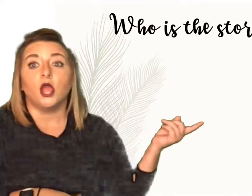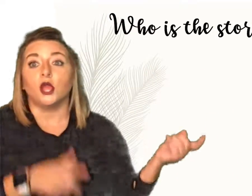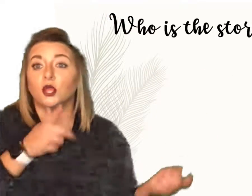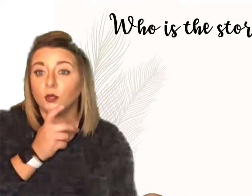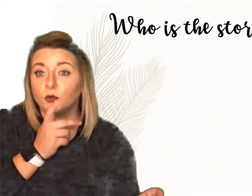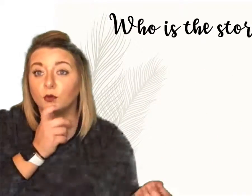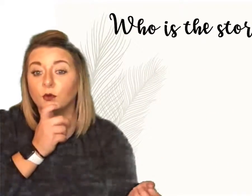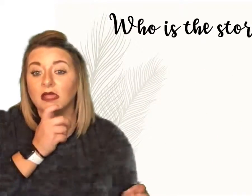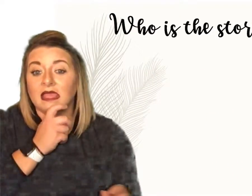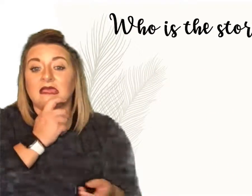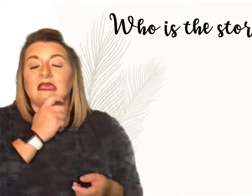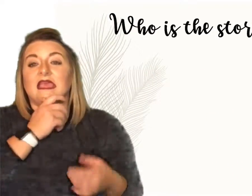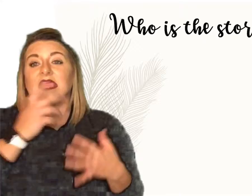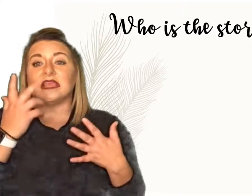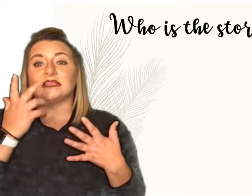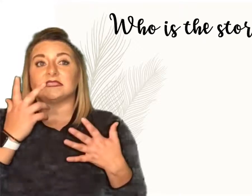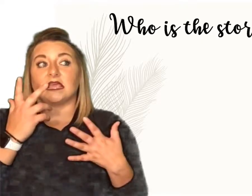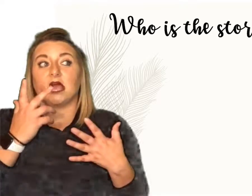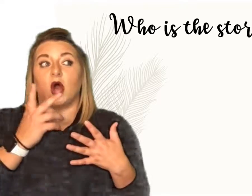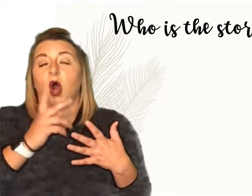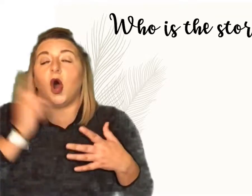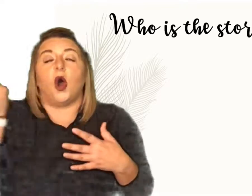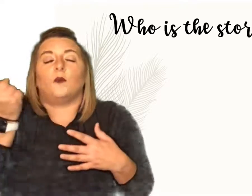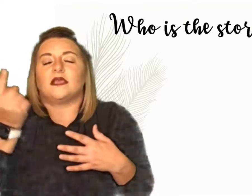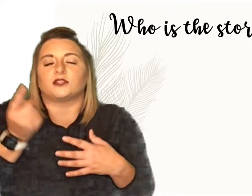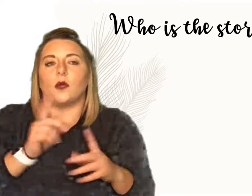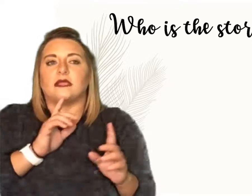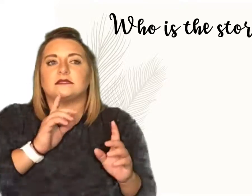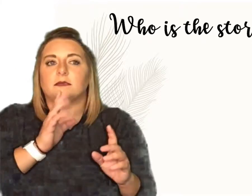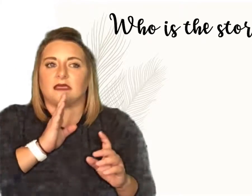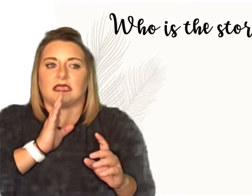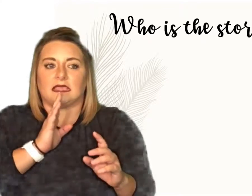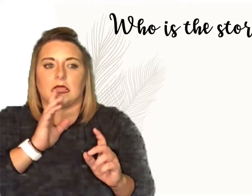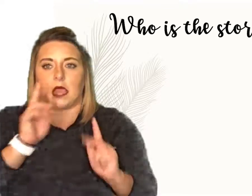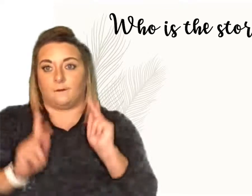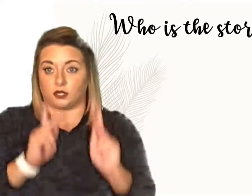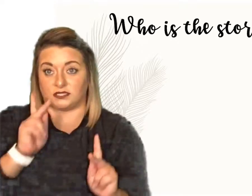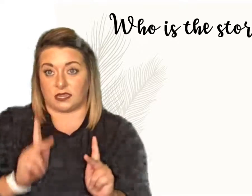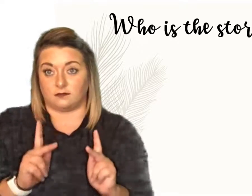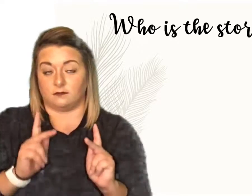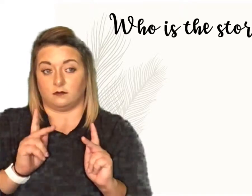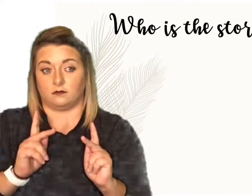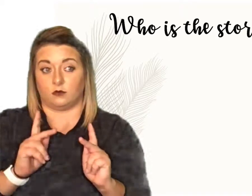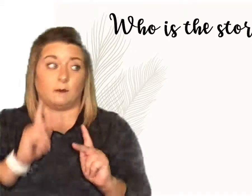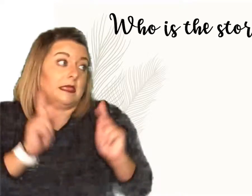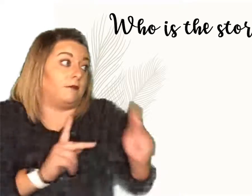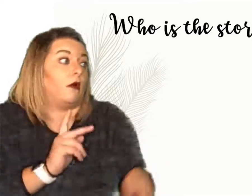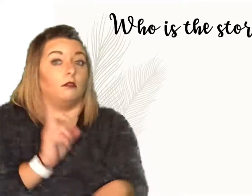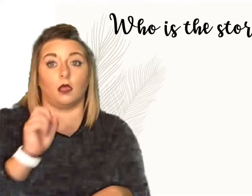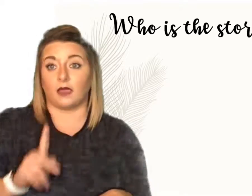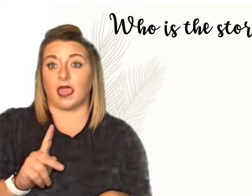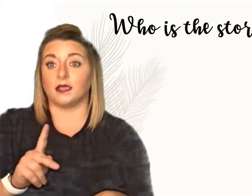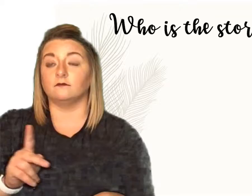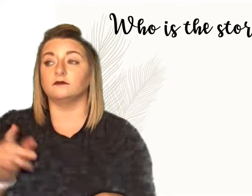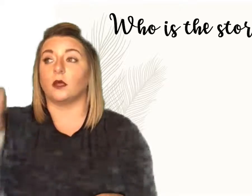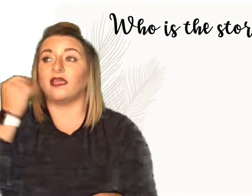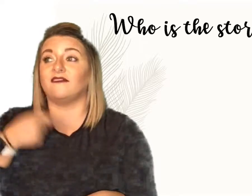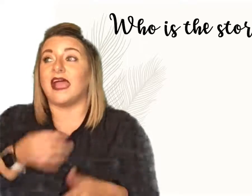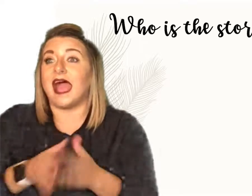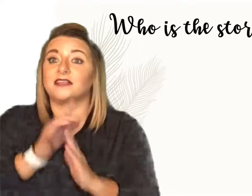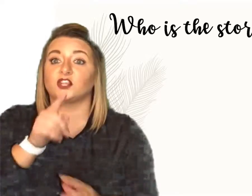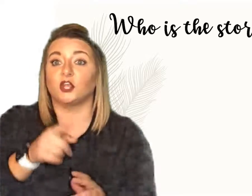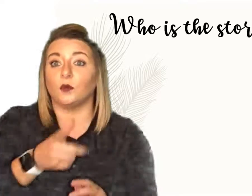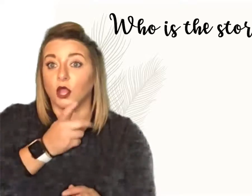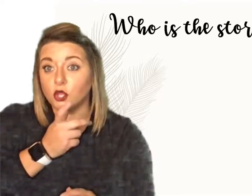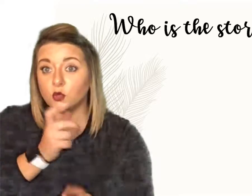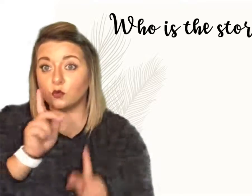So, who is always going to be a person or people, okay? So if